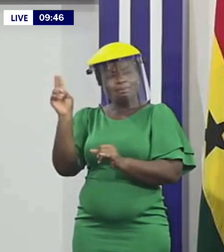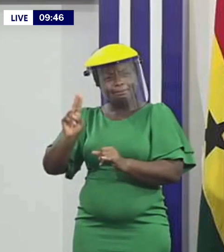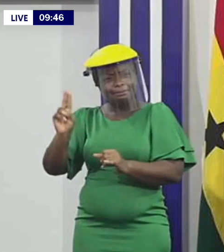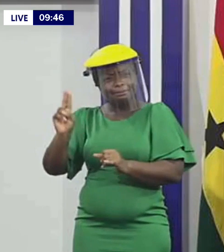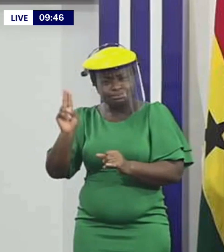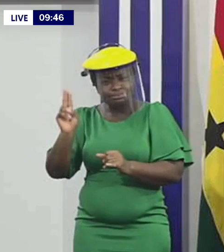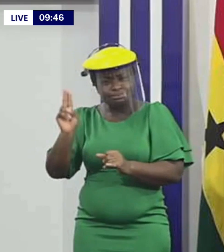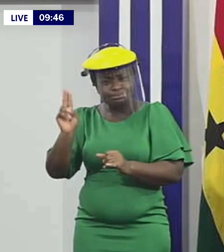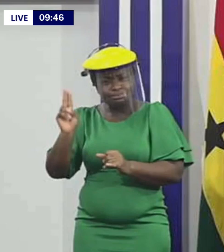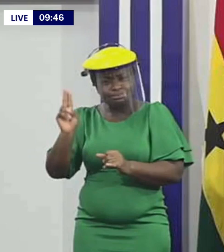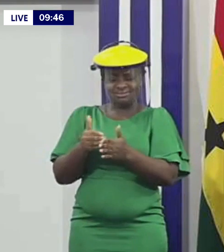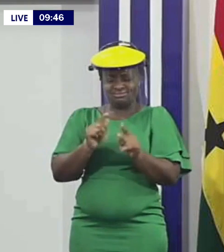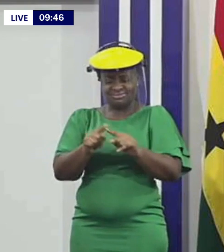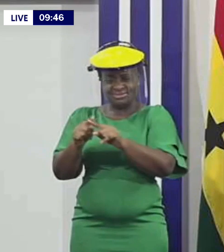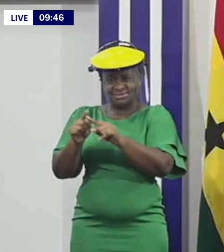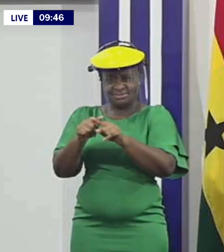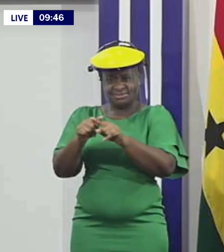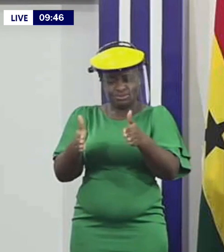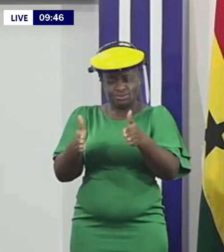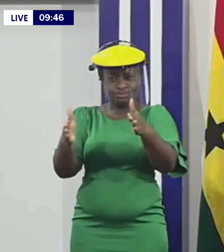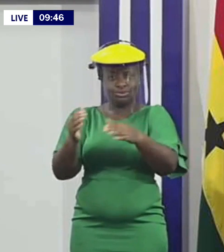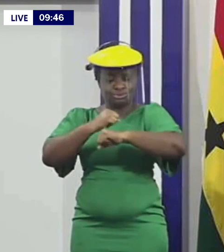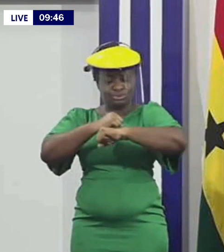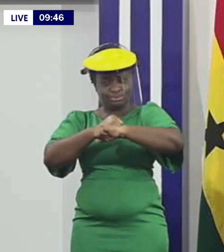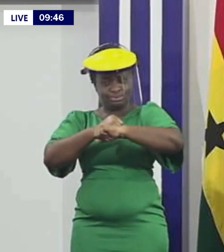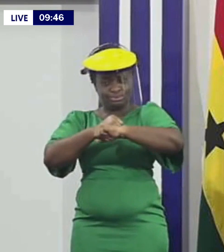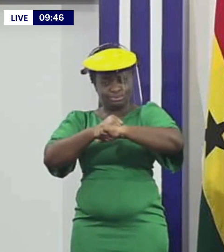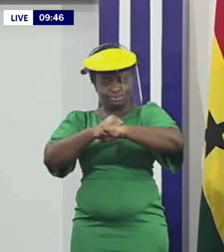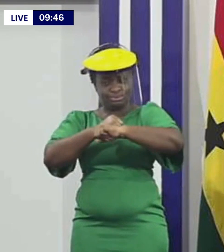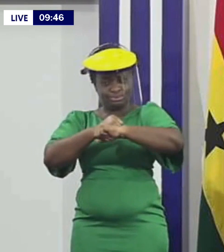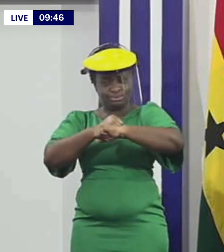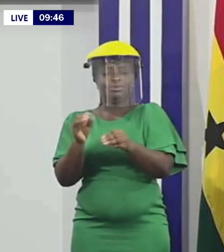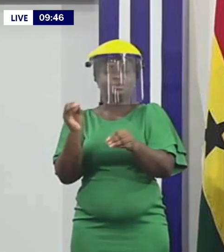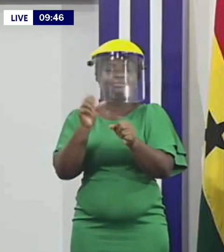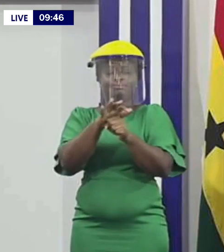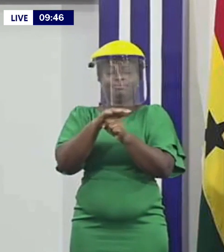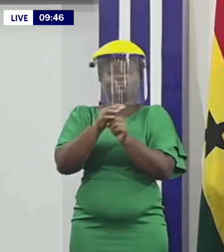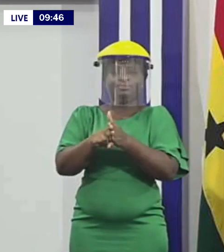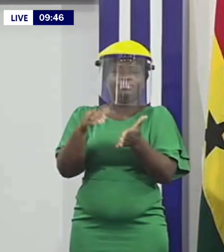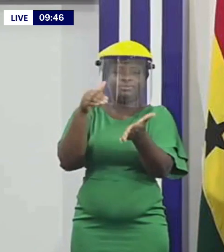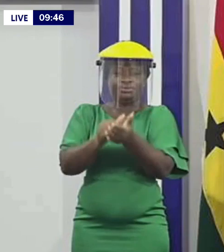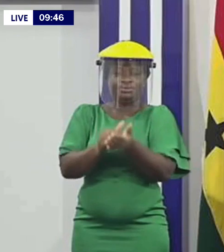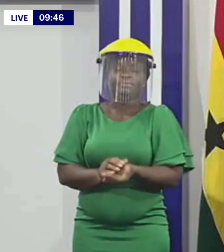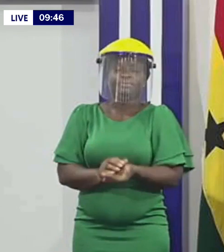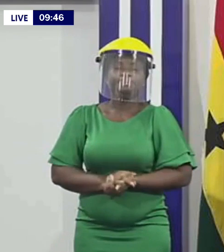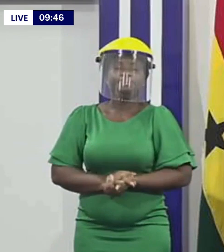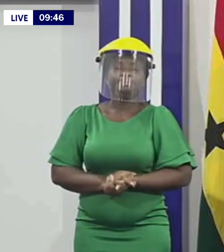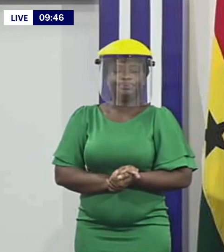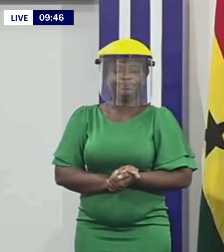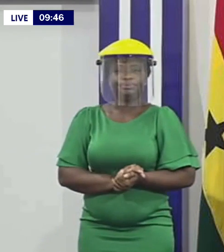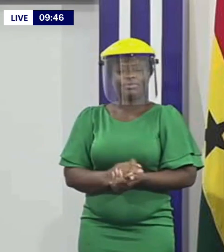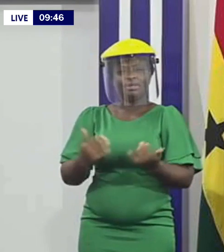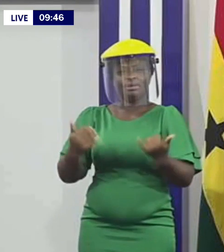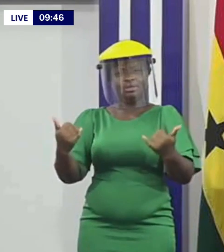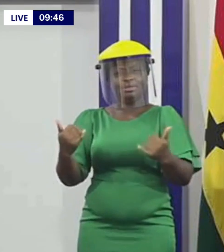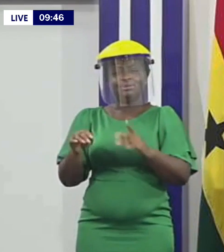the various preventive mechanisms that have been outlined earlier for the general population. The